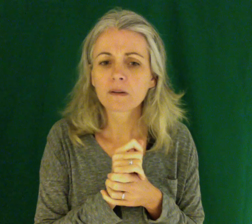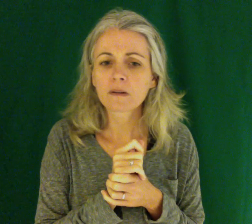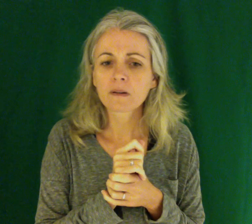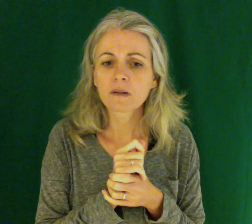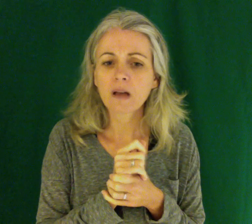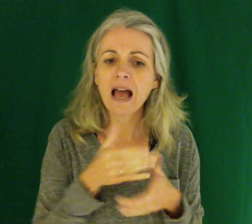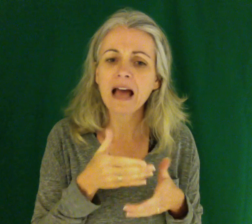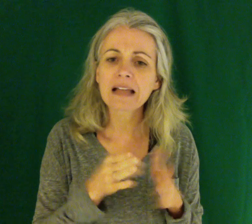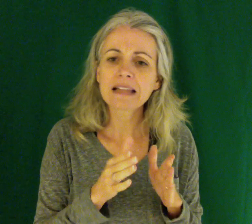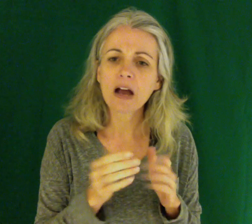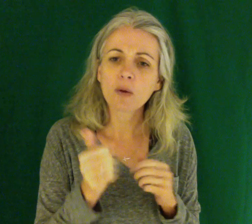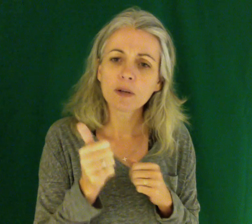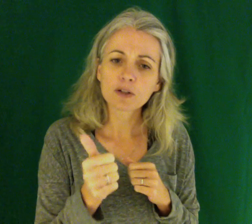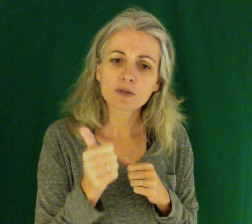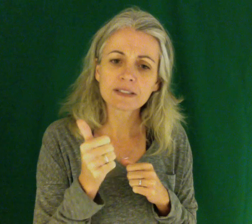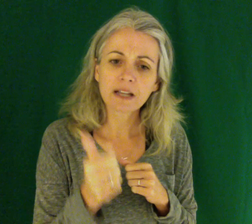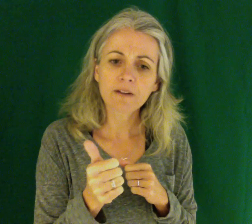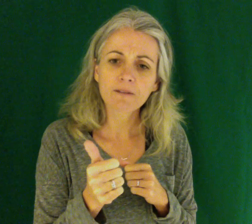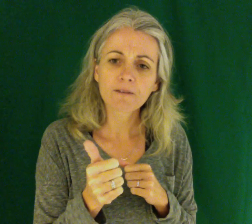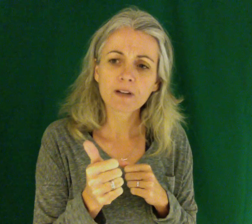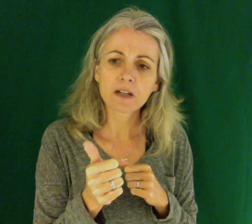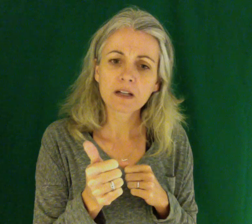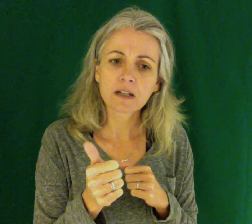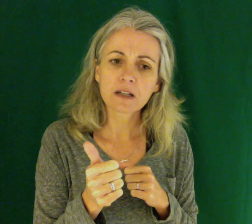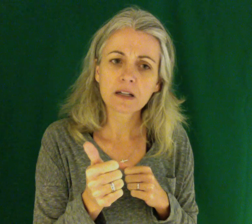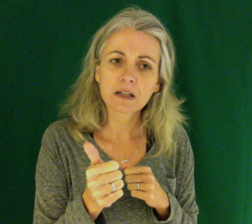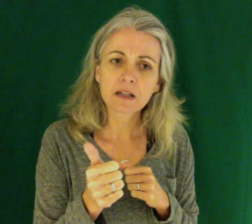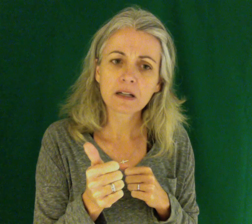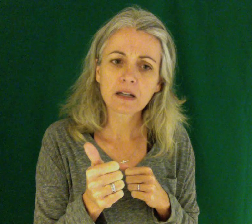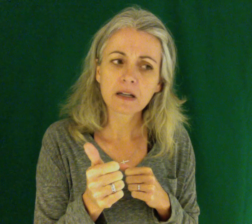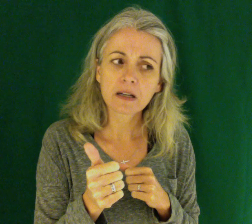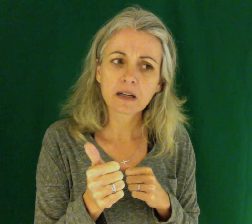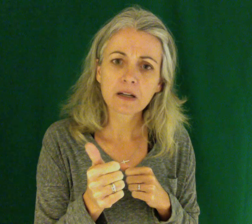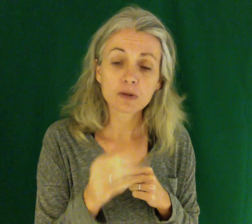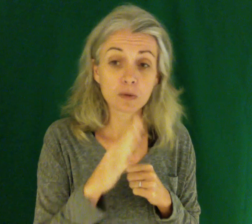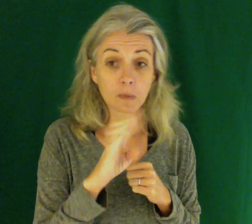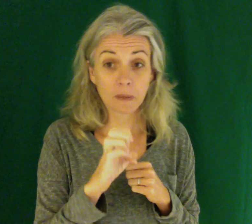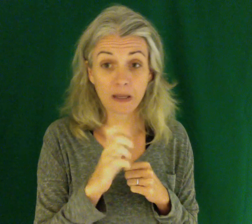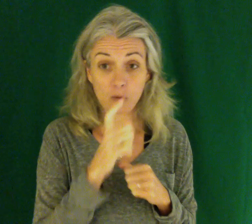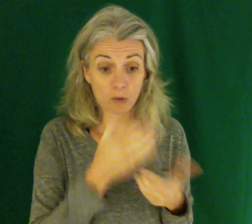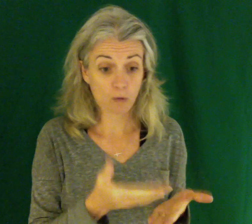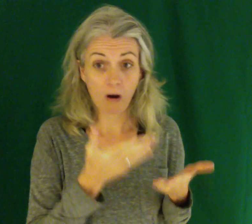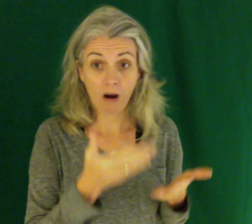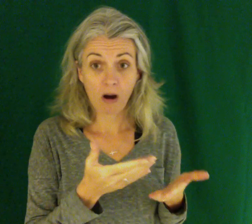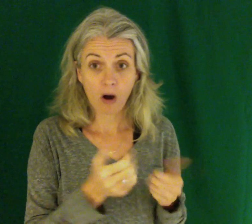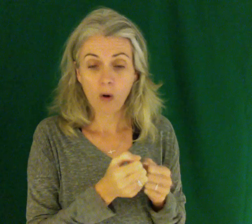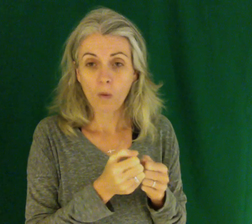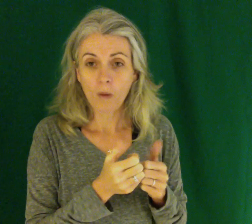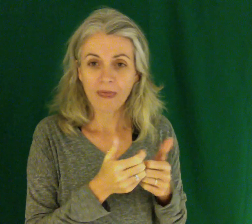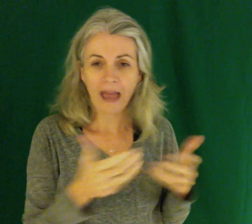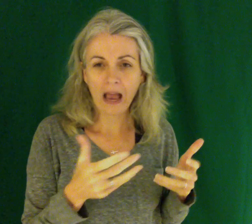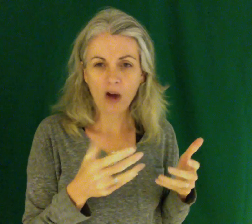allowing yourself to be as you are without justifying it or condemning it.